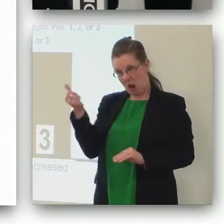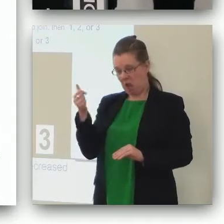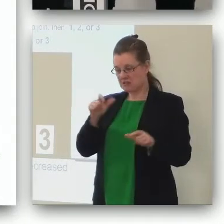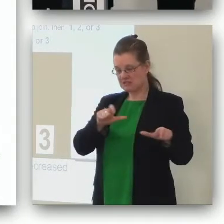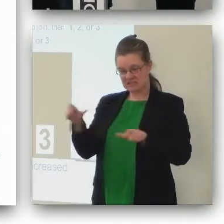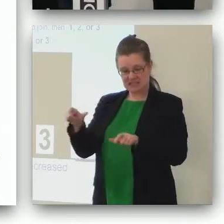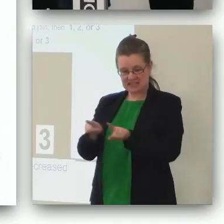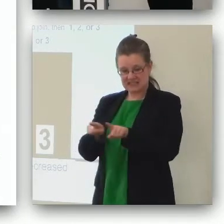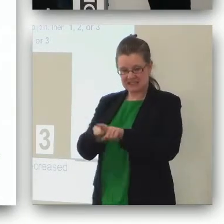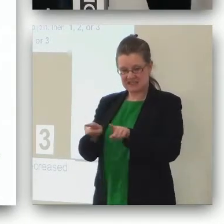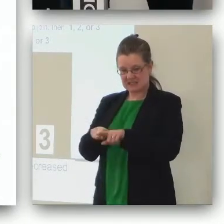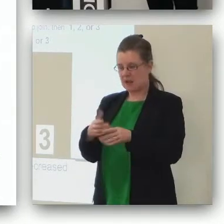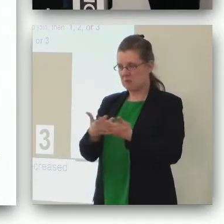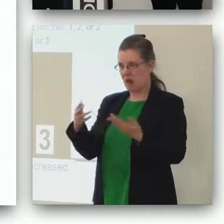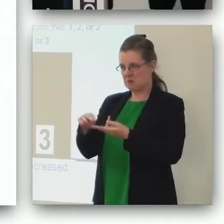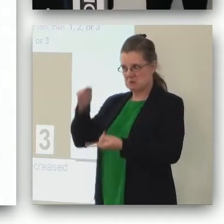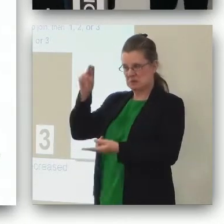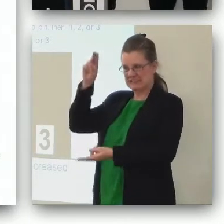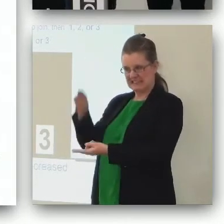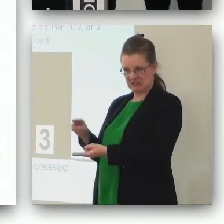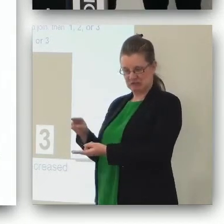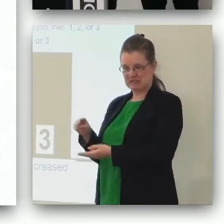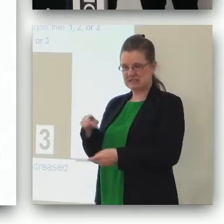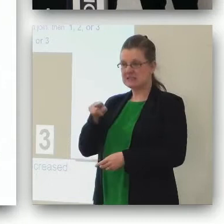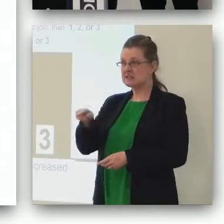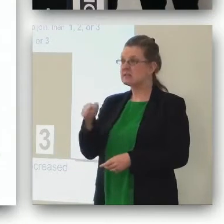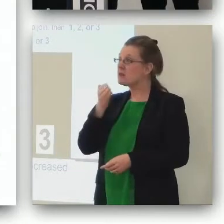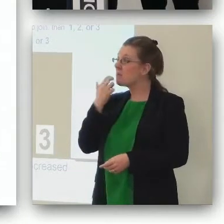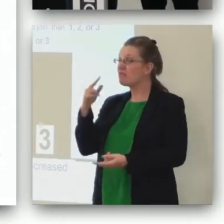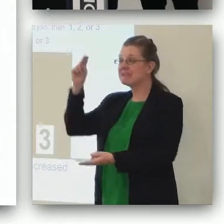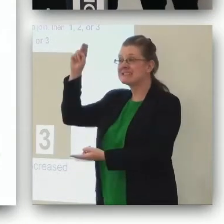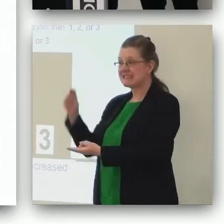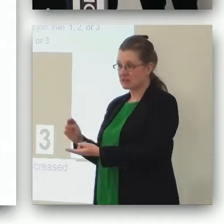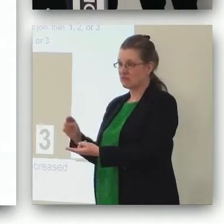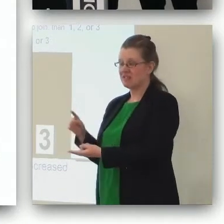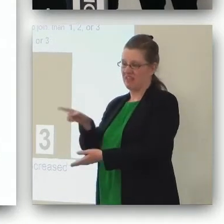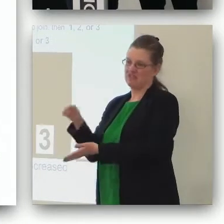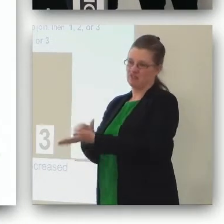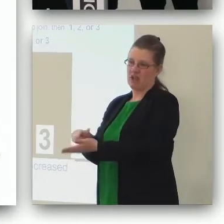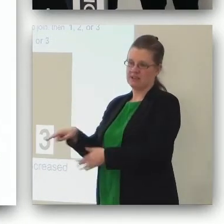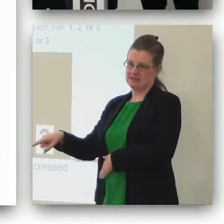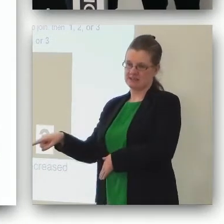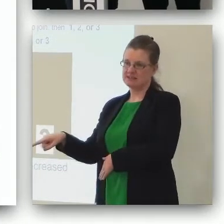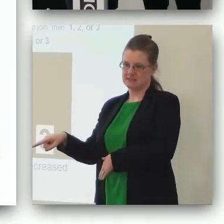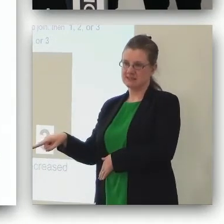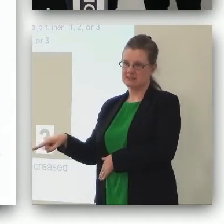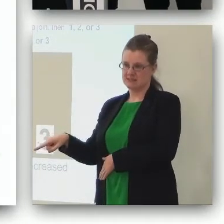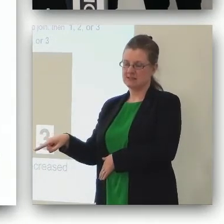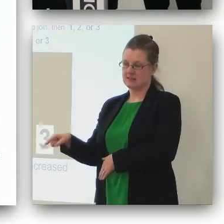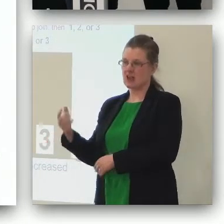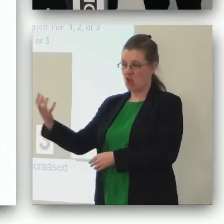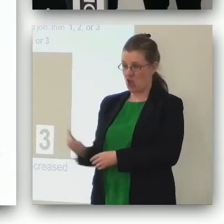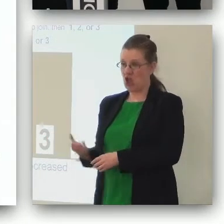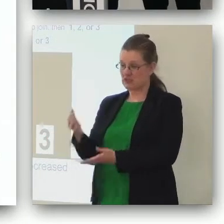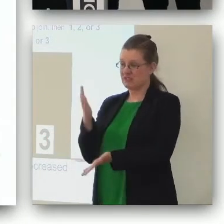mostly on decreased. Okay, so if you said that they were on decreased, then that's correct. Earnings have